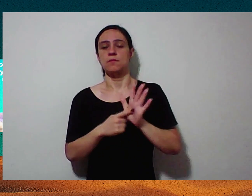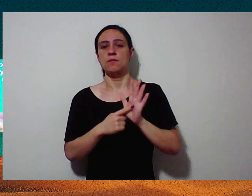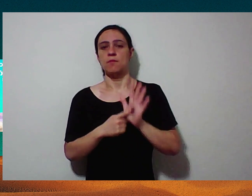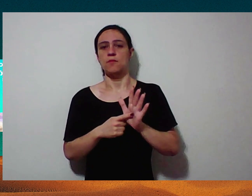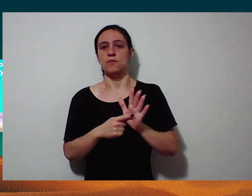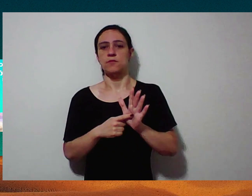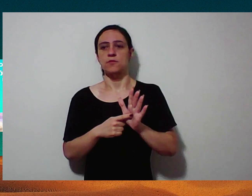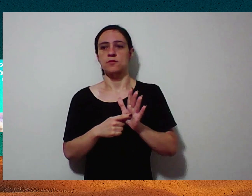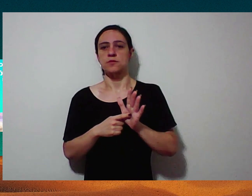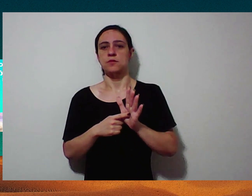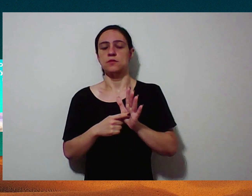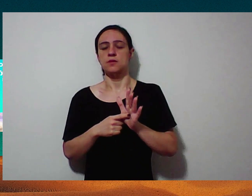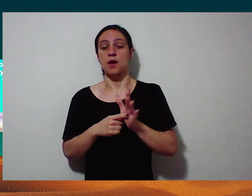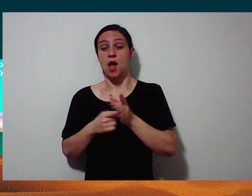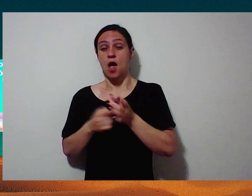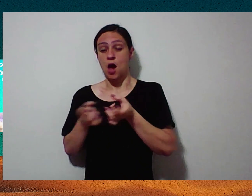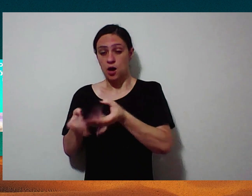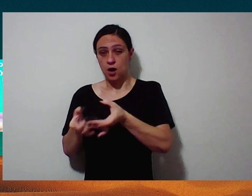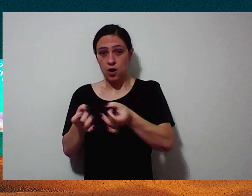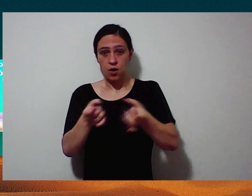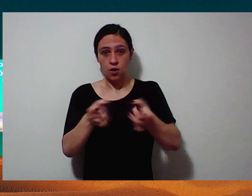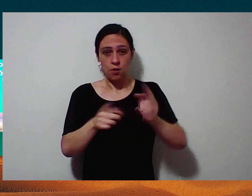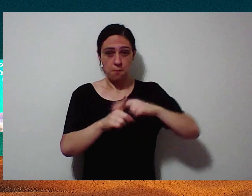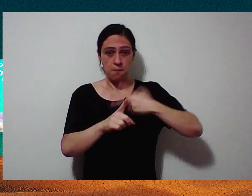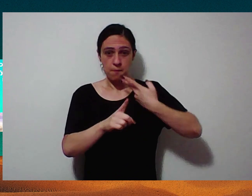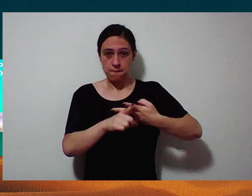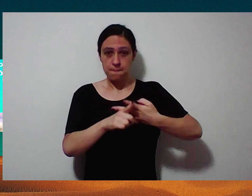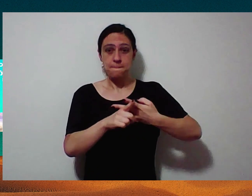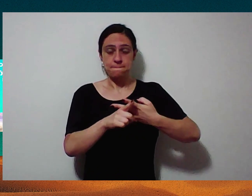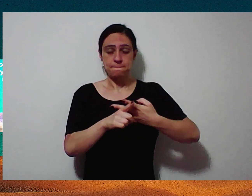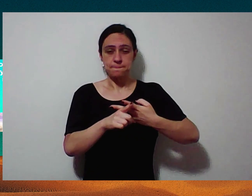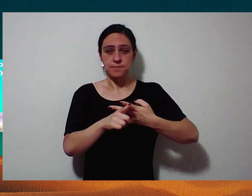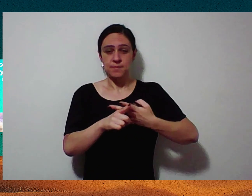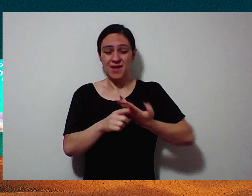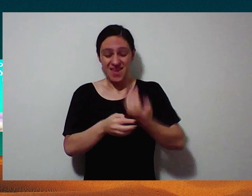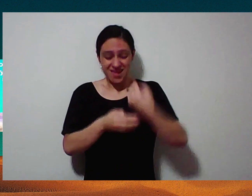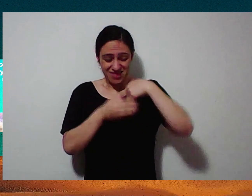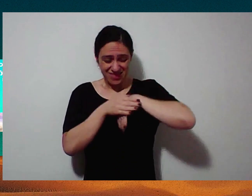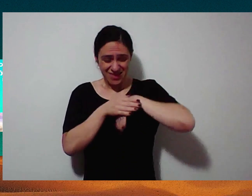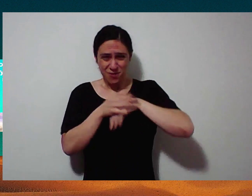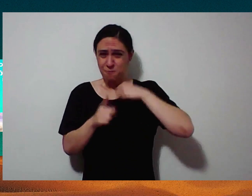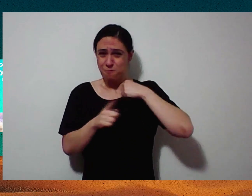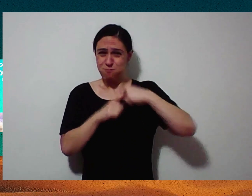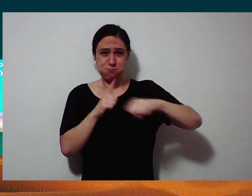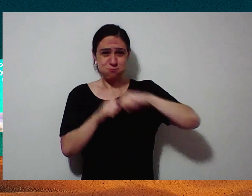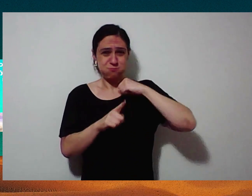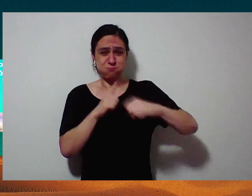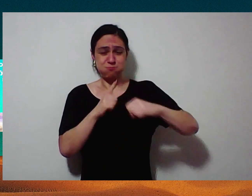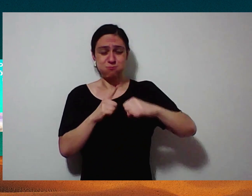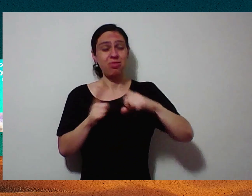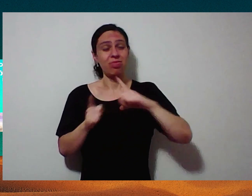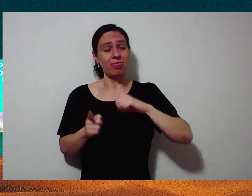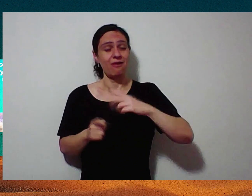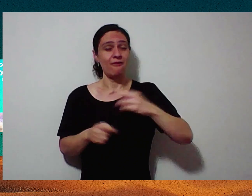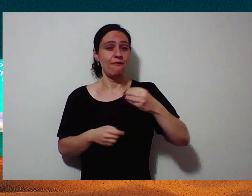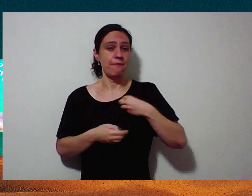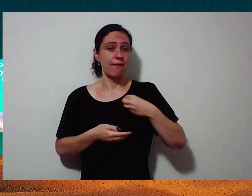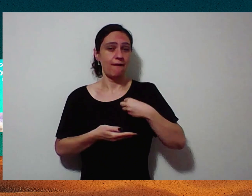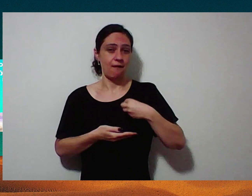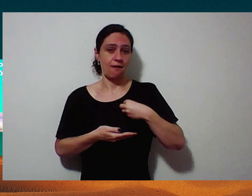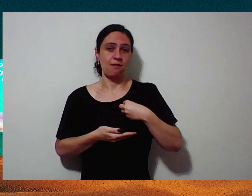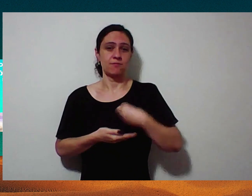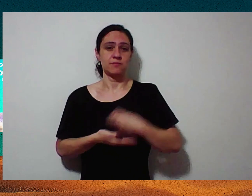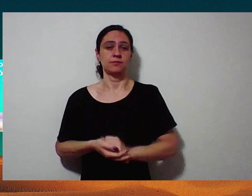se encheu o teu interior de violência e pecastes. Verse 16 says, but the abundance of your trading,